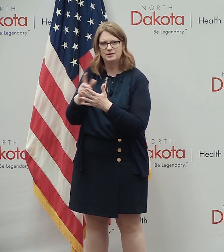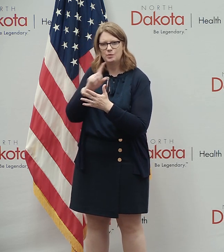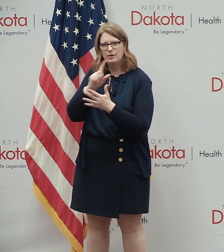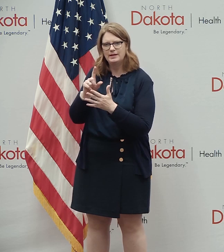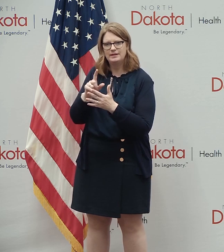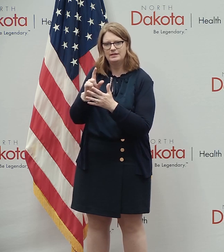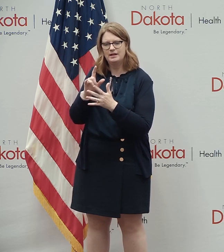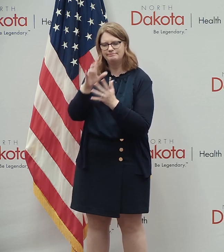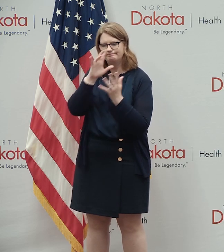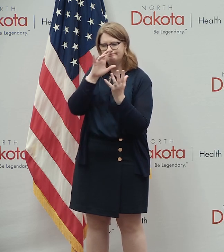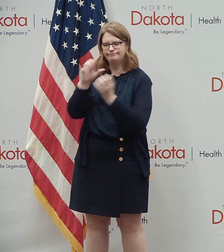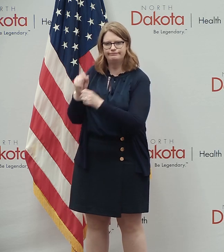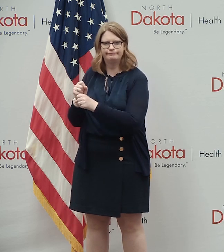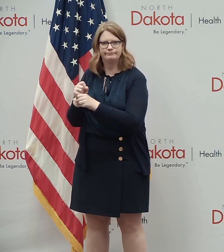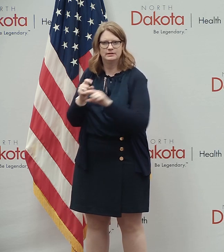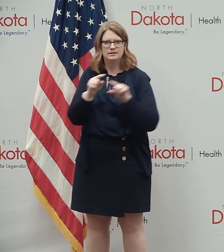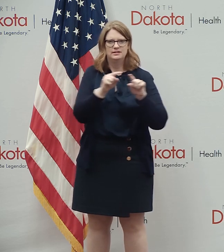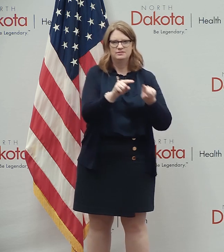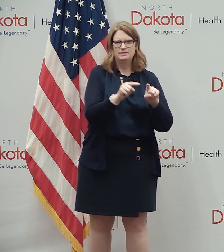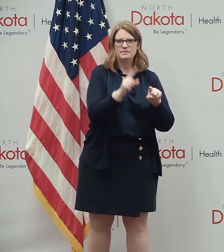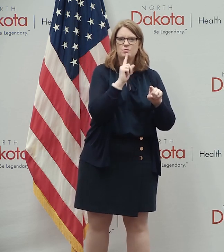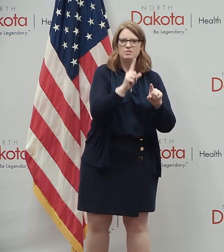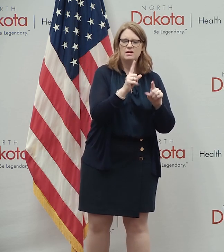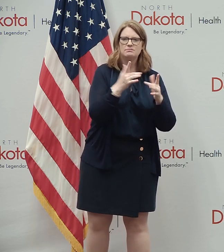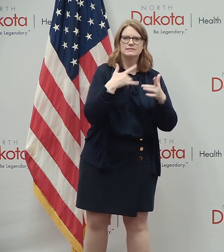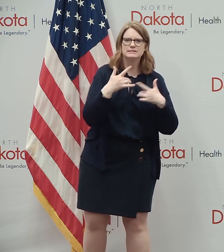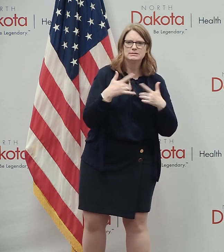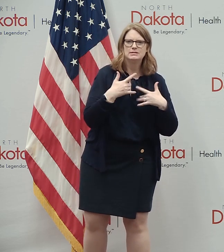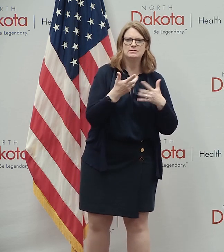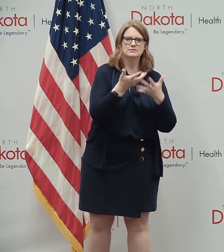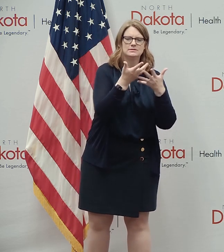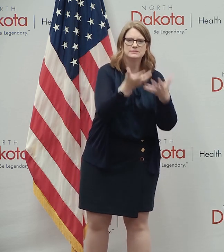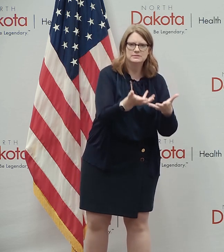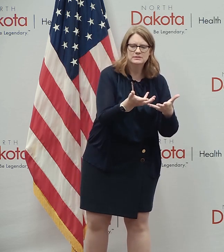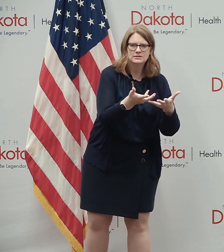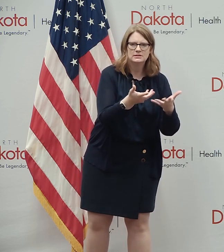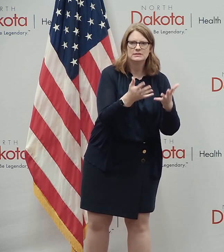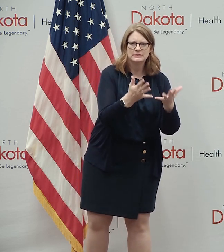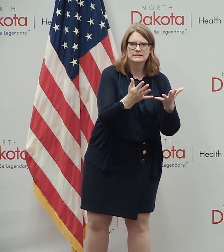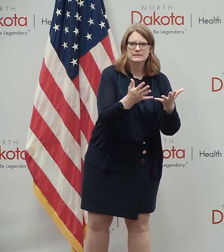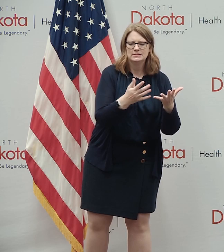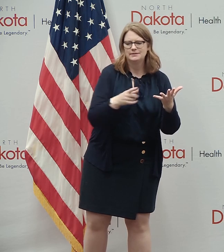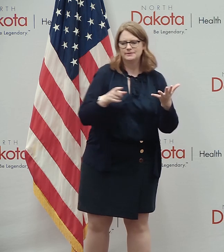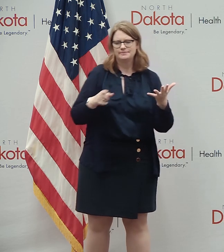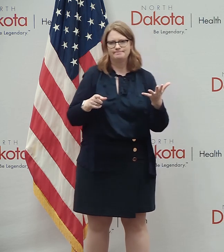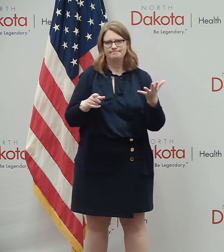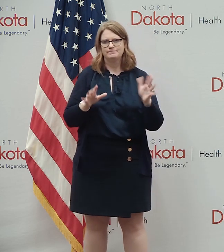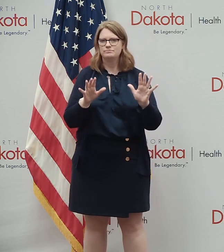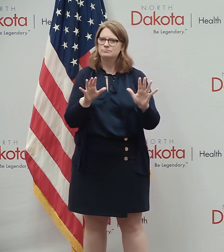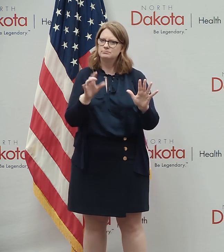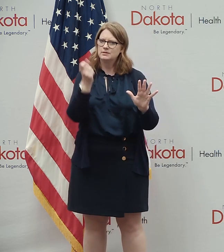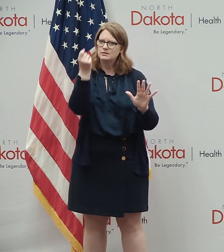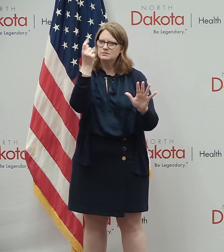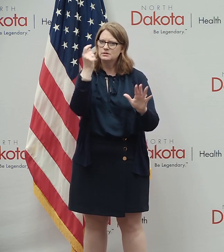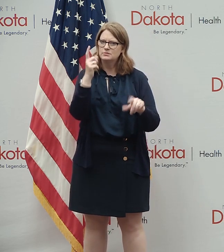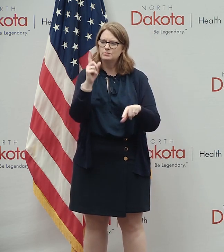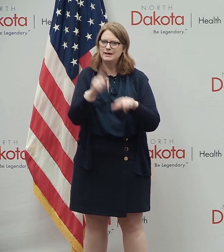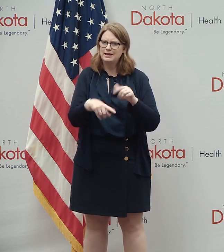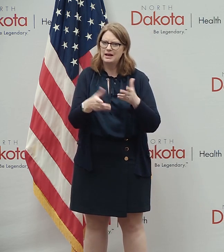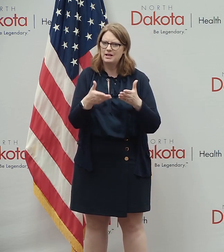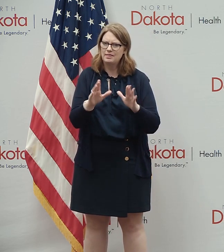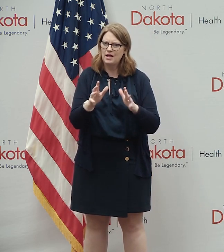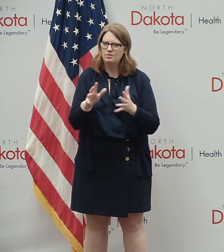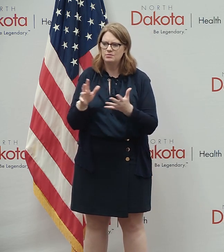that these protesters are voicing, we just have to make sure that we cannot and do not allow that the